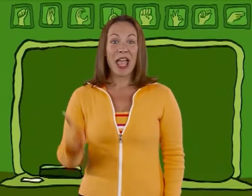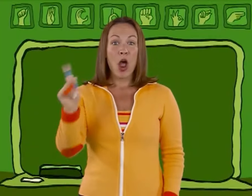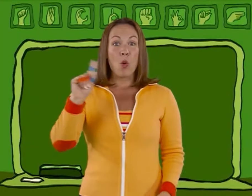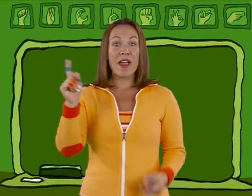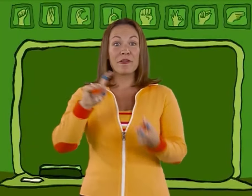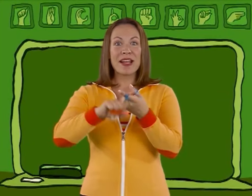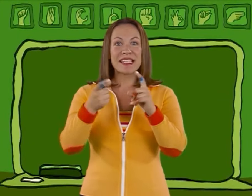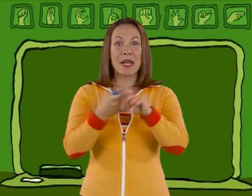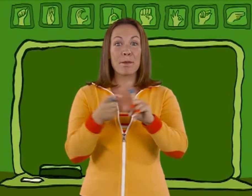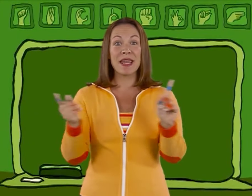Where friends can